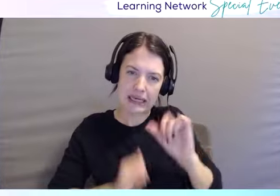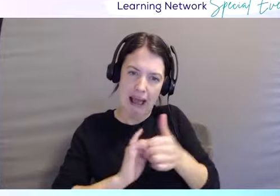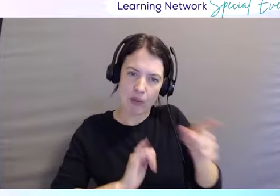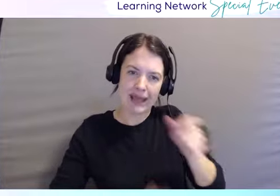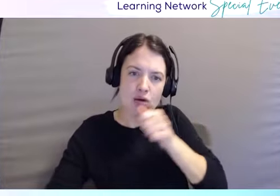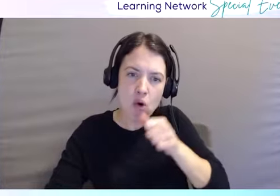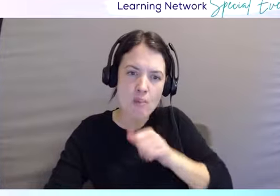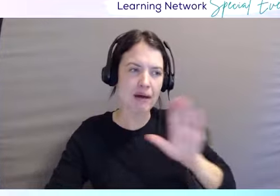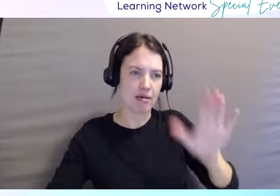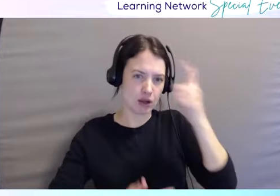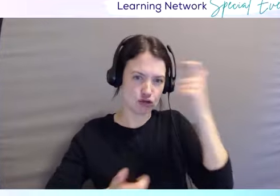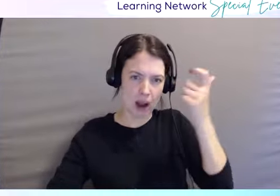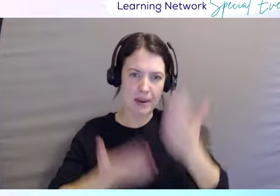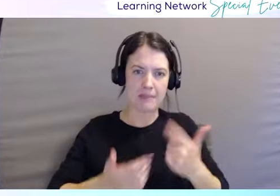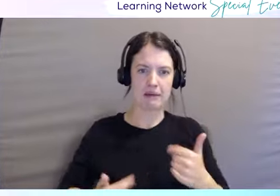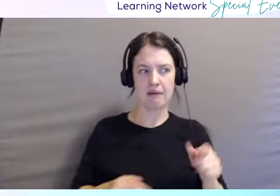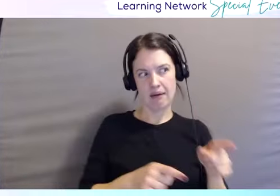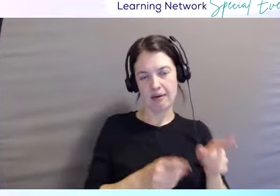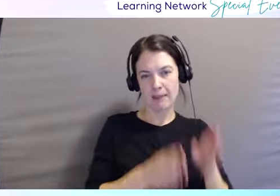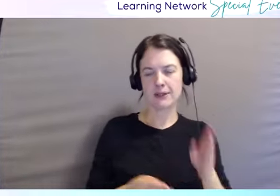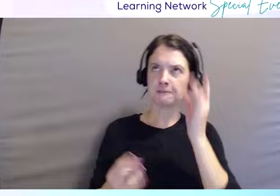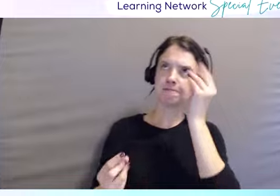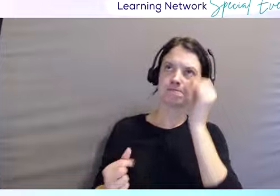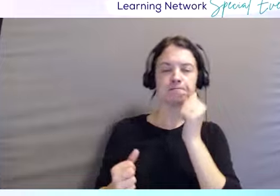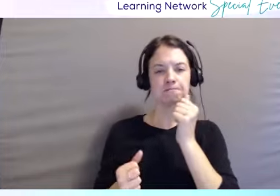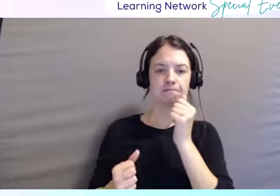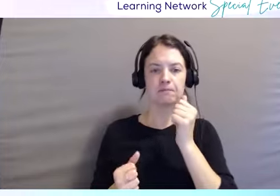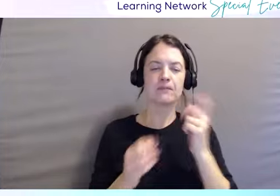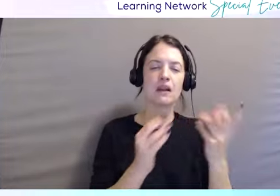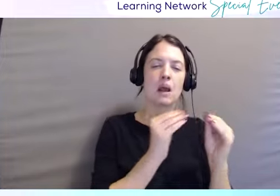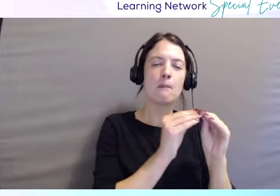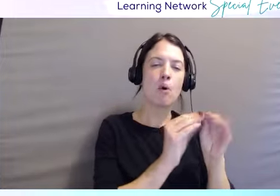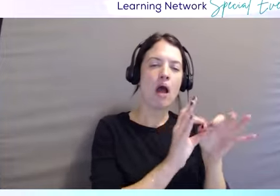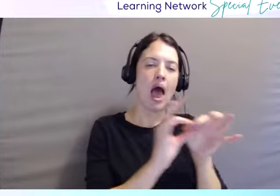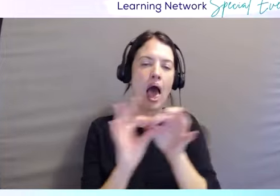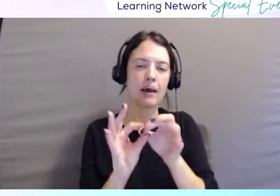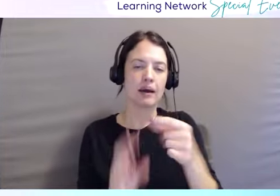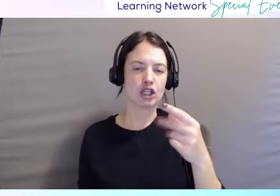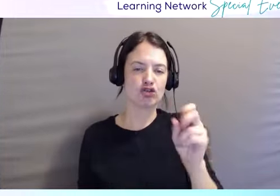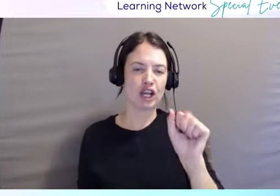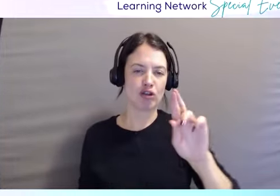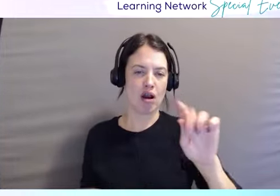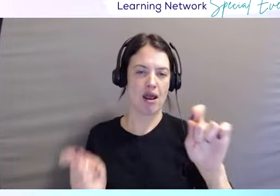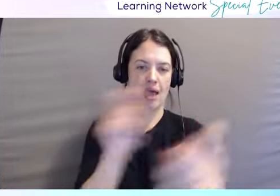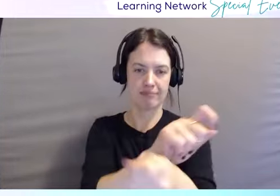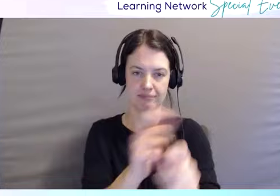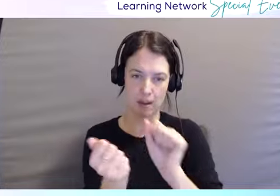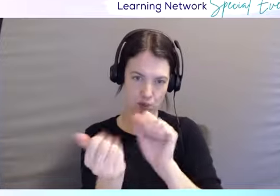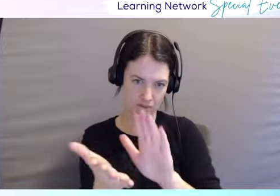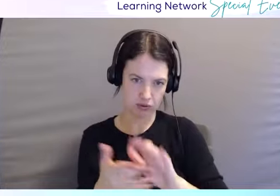trauma, and moving closer to a gender transformative approach. Now, I just raised this because I'd like you to be thinking